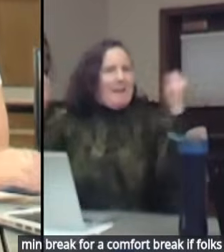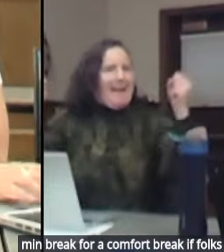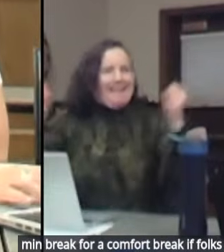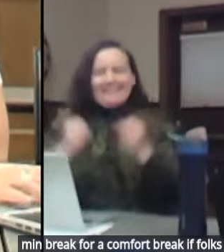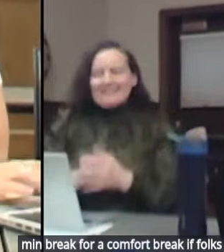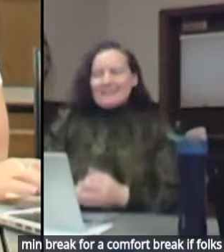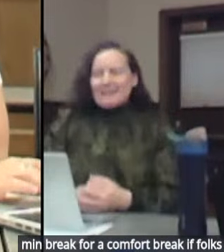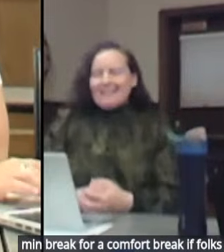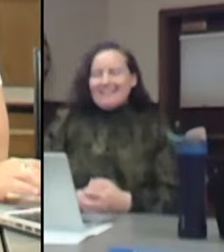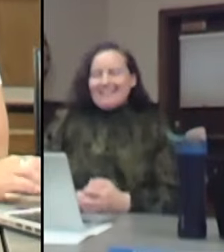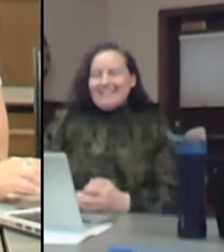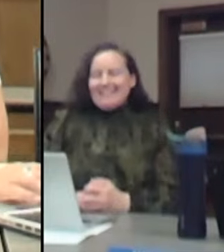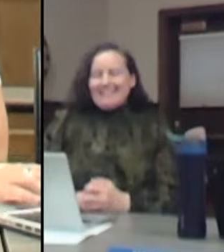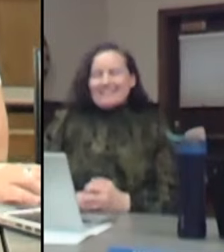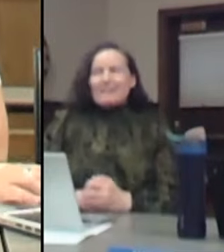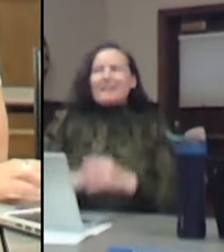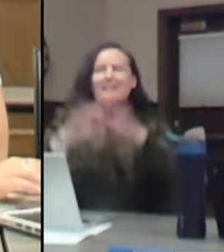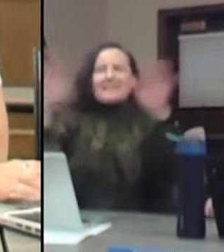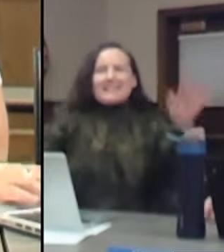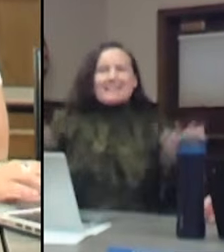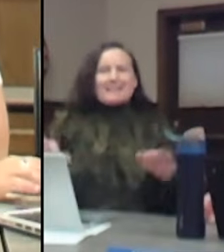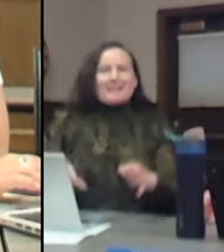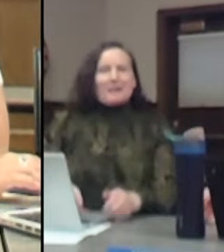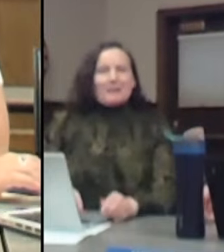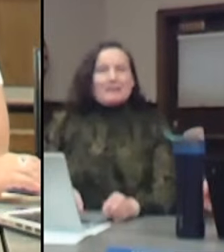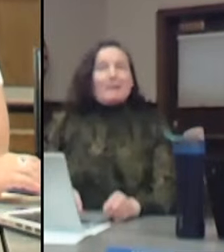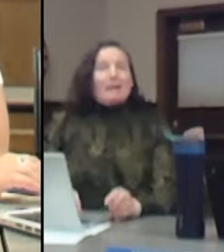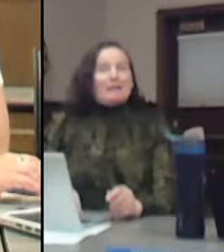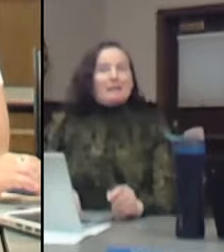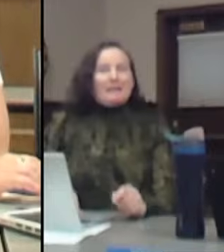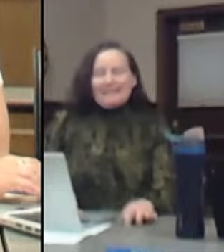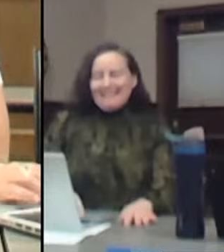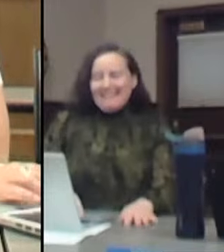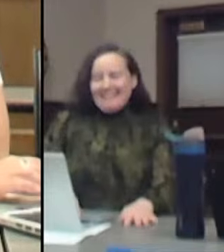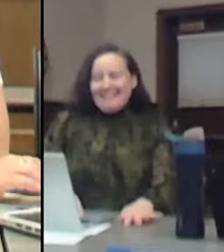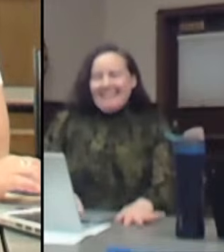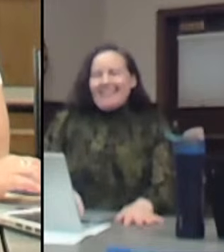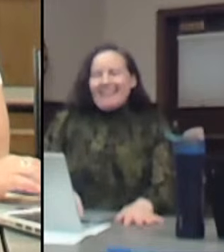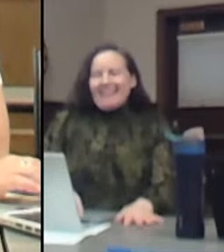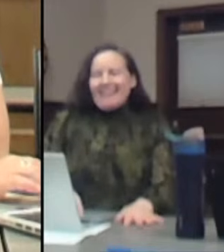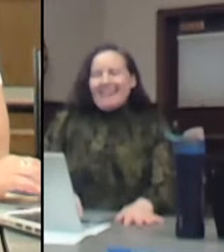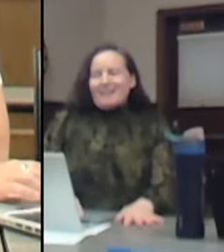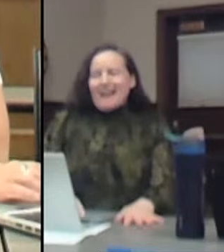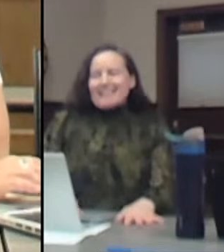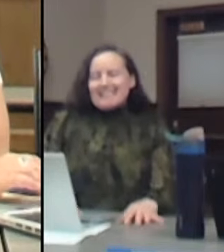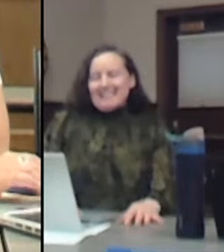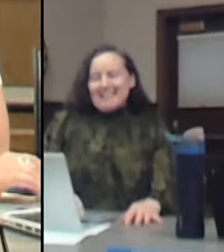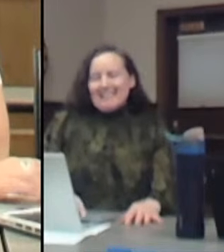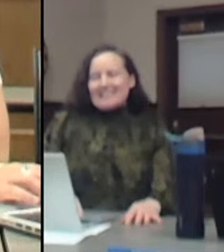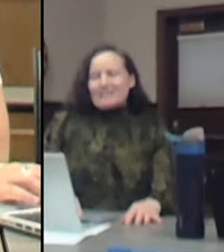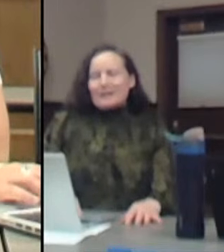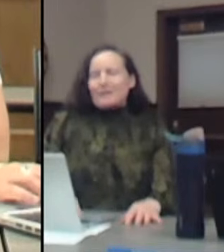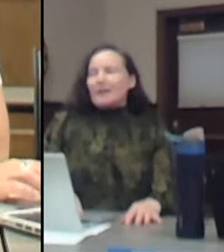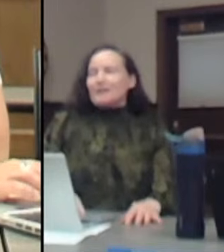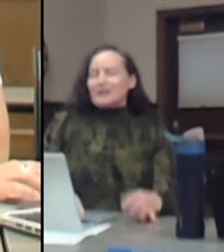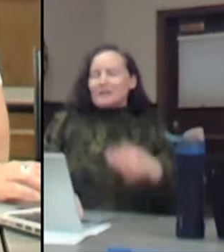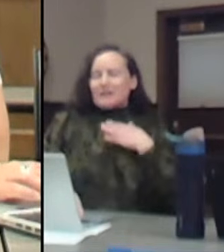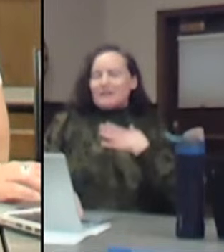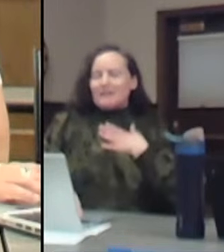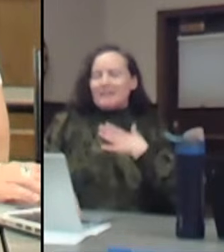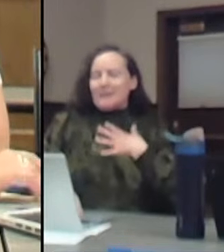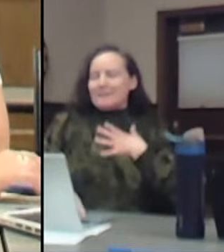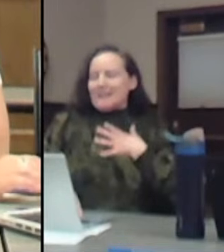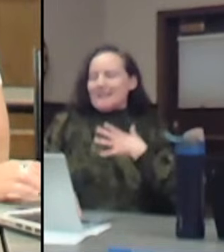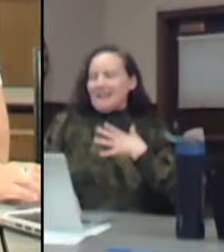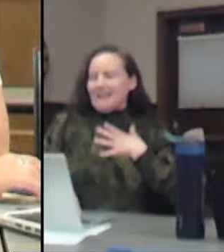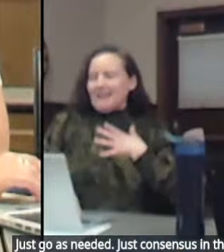go with me. Okay, let's do it. There's consensus in the room. We'll power through. Okay, we're at C, the Spectrum Artificial